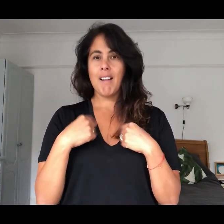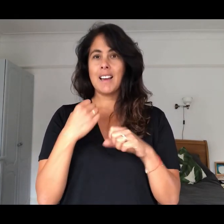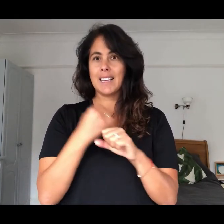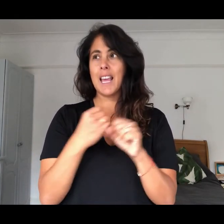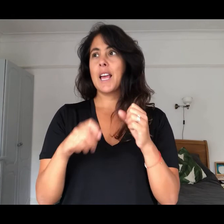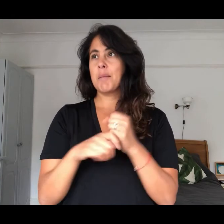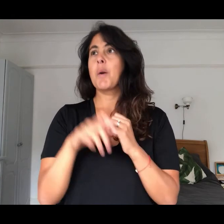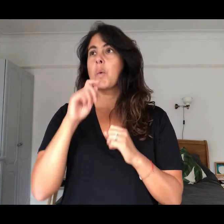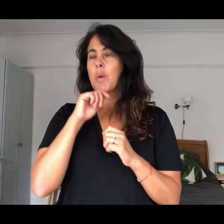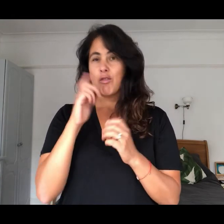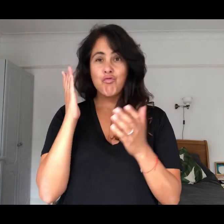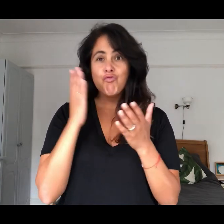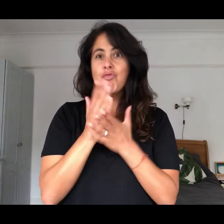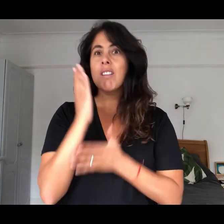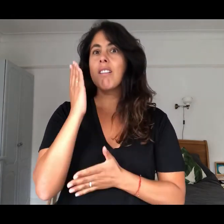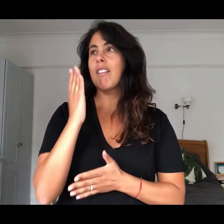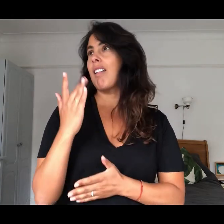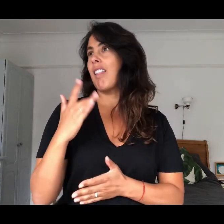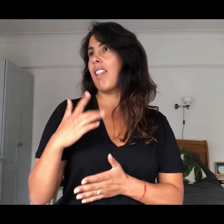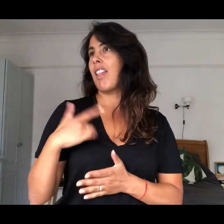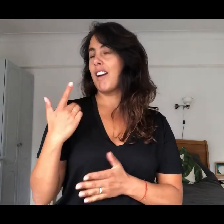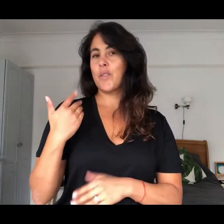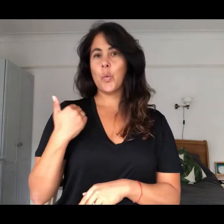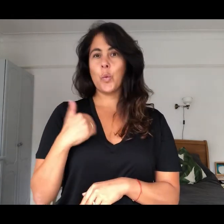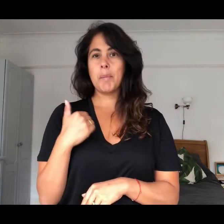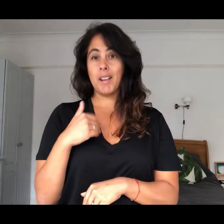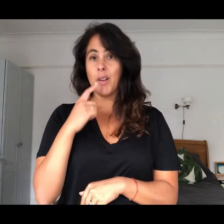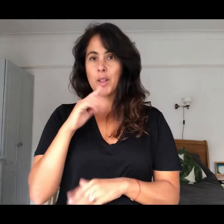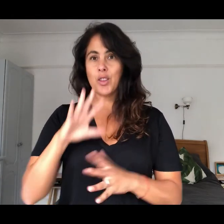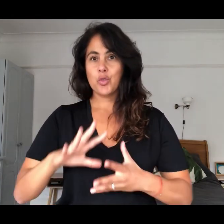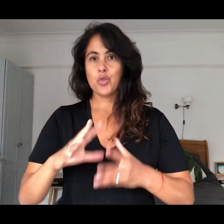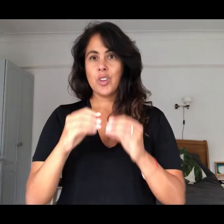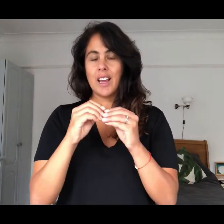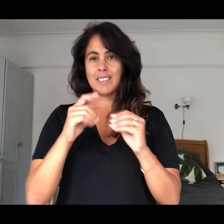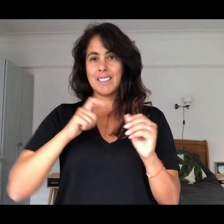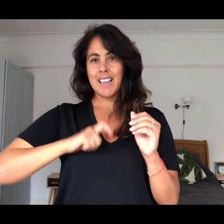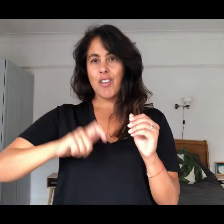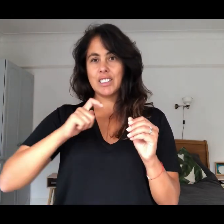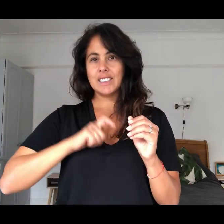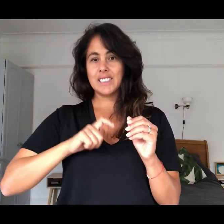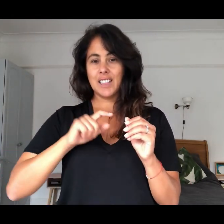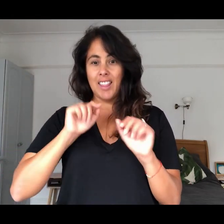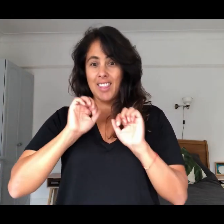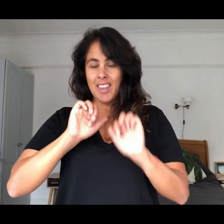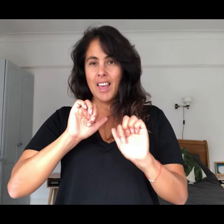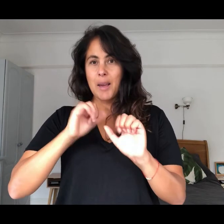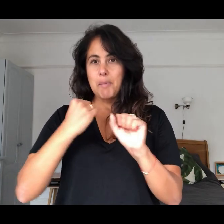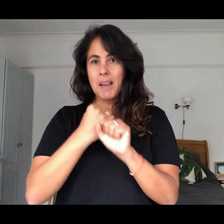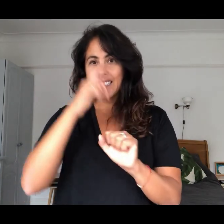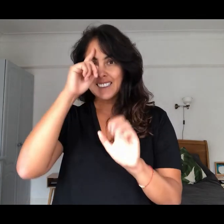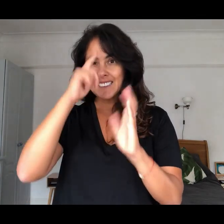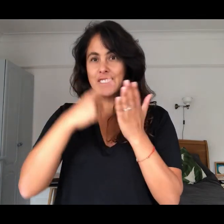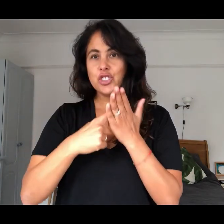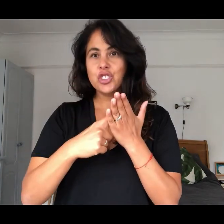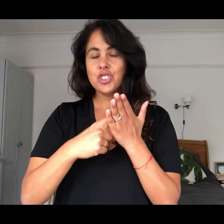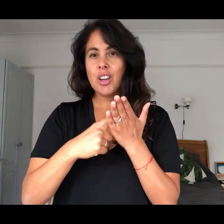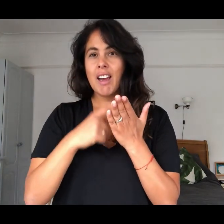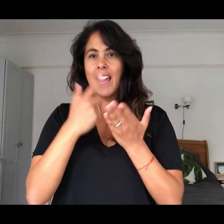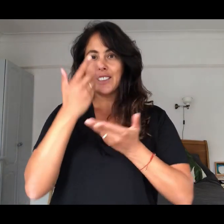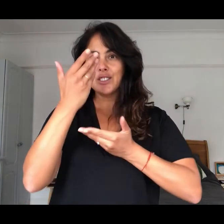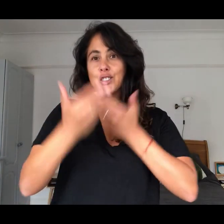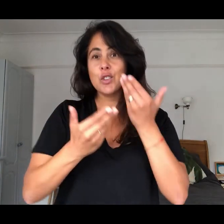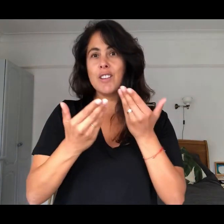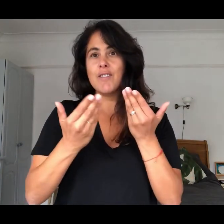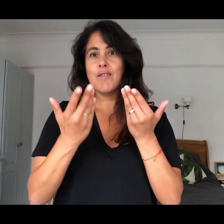My games will have real-life women in it. In the games that I play, I create a character, make all the